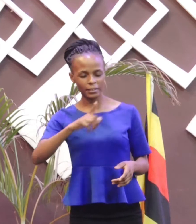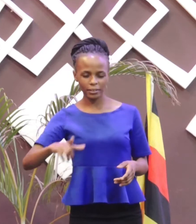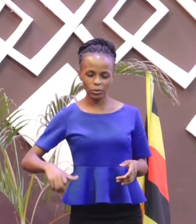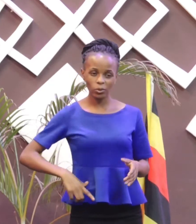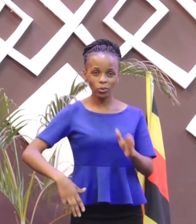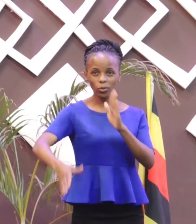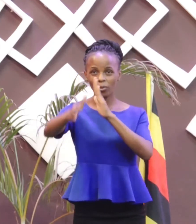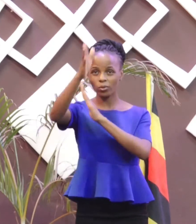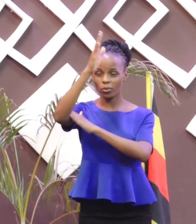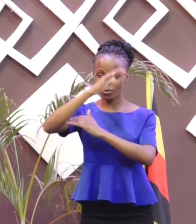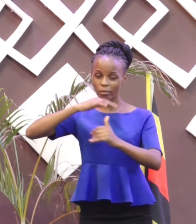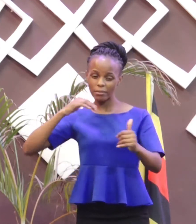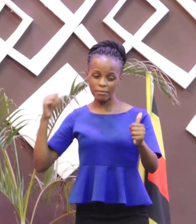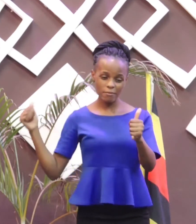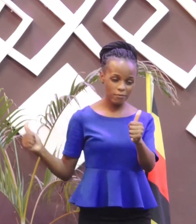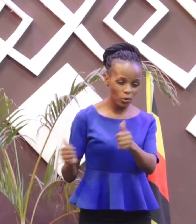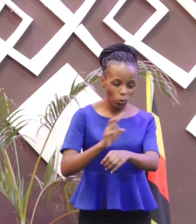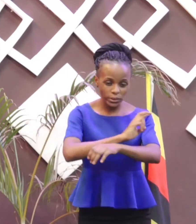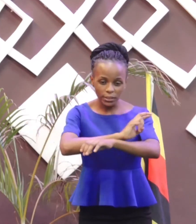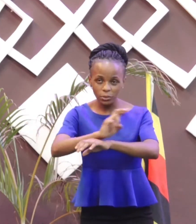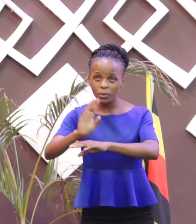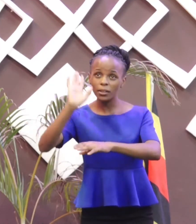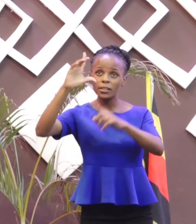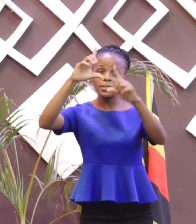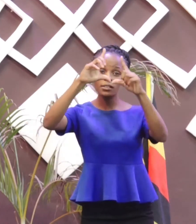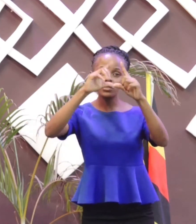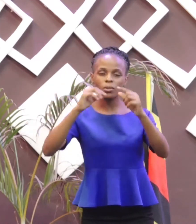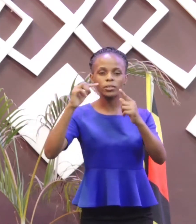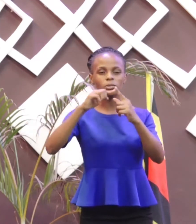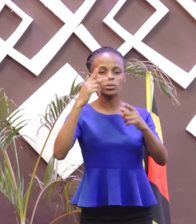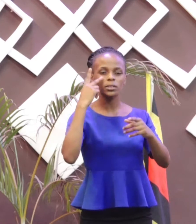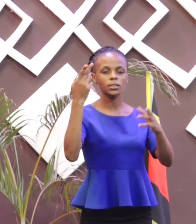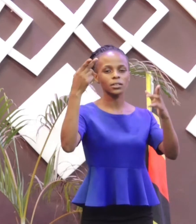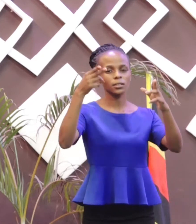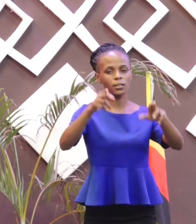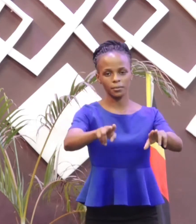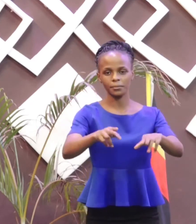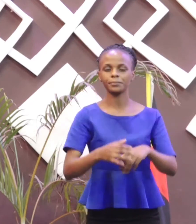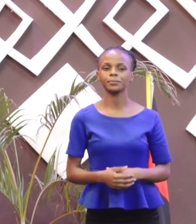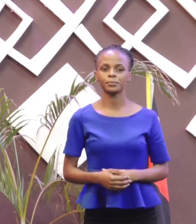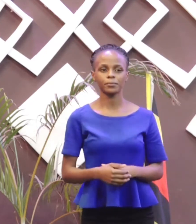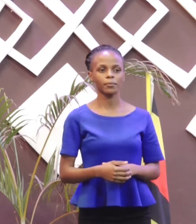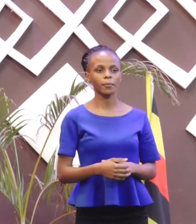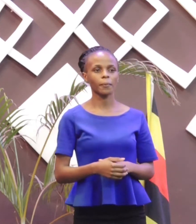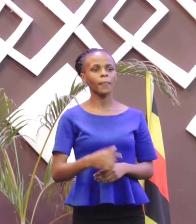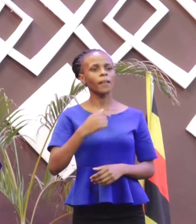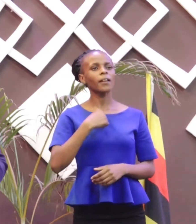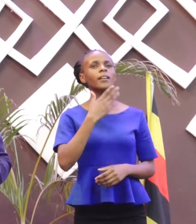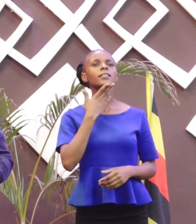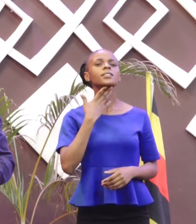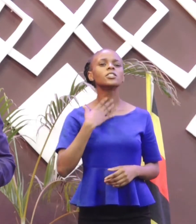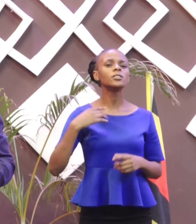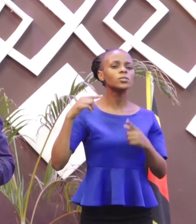word to fulfill it. Era Bible egamba nti Katonda agoberera ekigambo kye okulaba nti akituukiriza. So I want to call